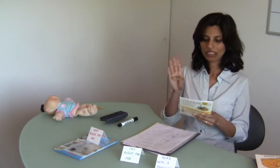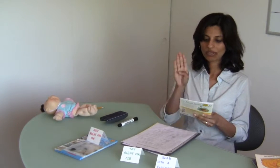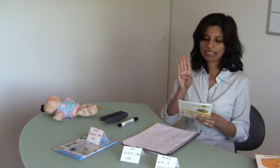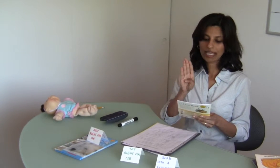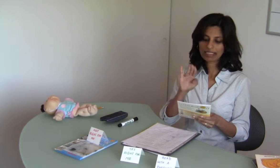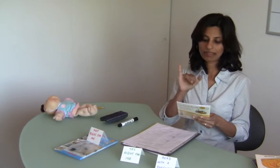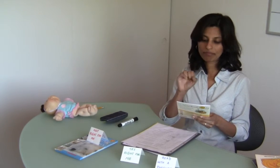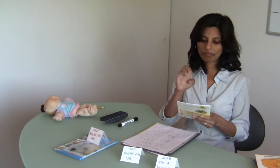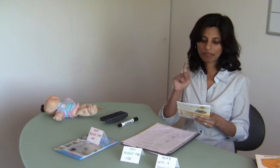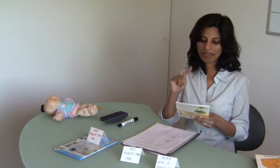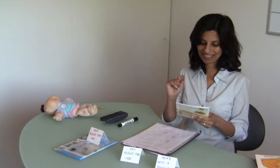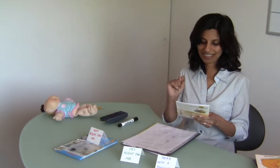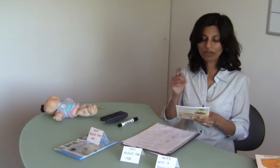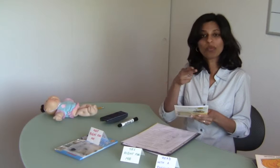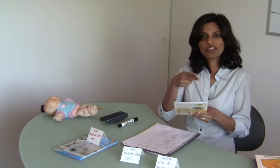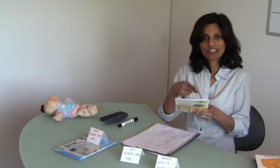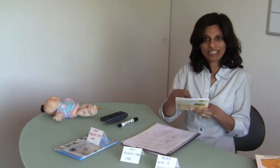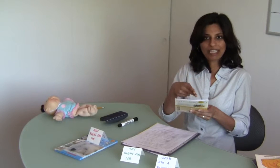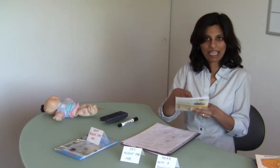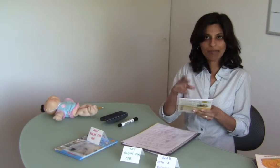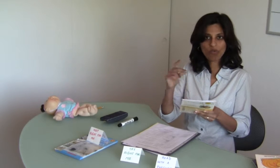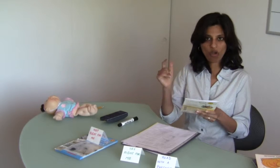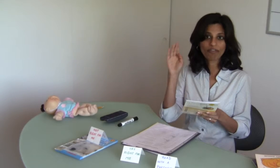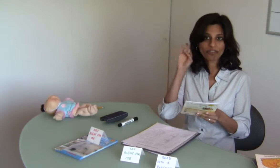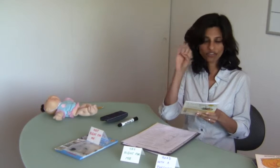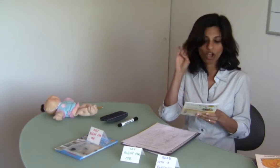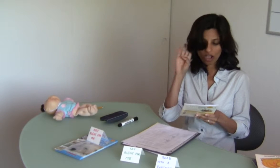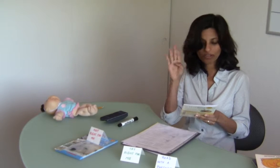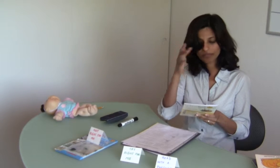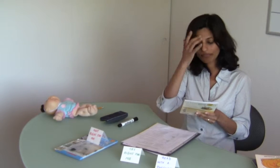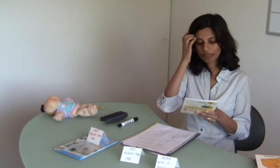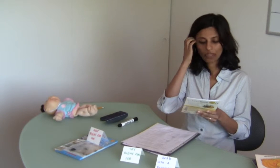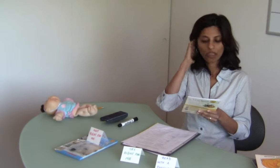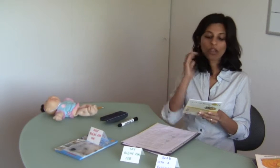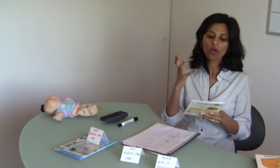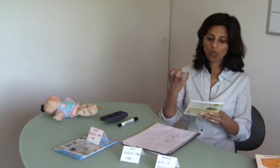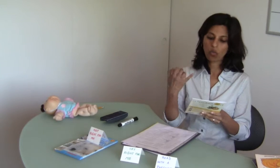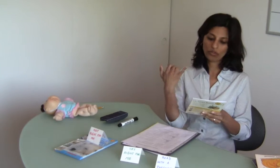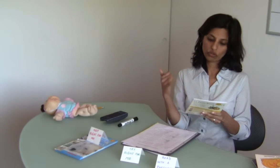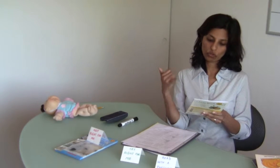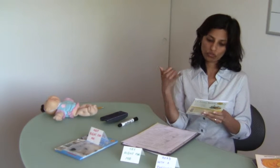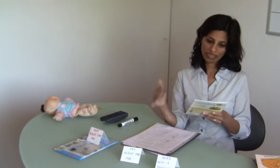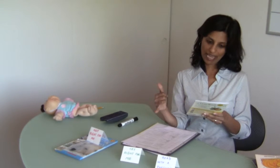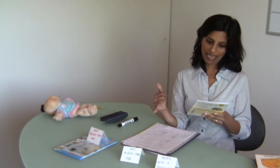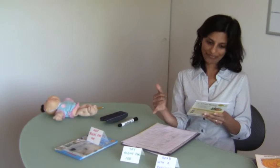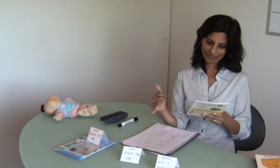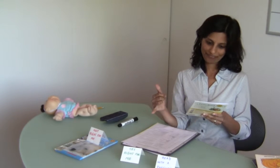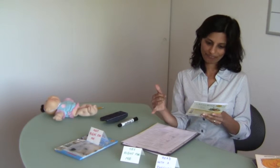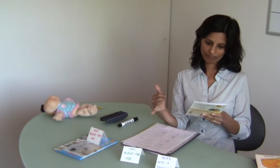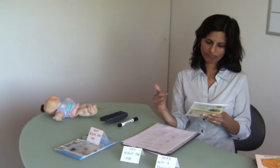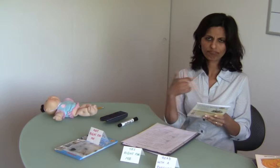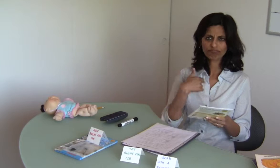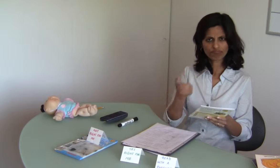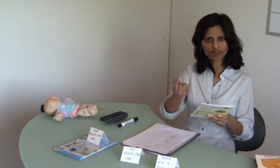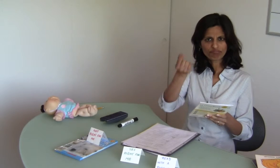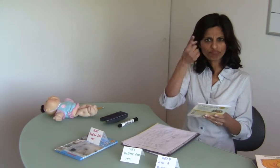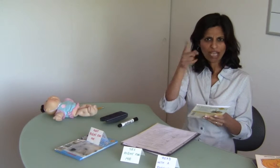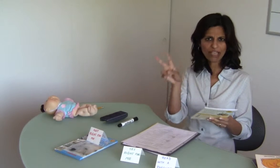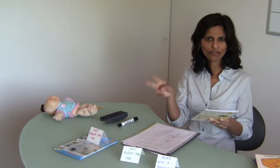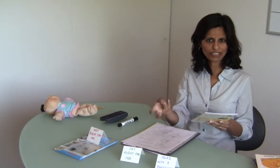So it says, Biscuit, which is the name of the dog, wants to play. I